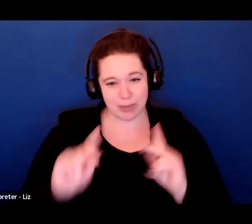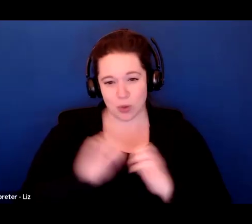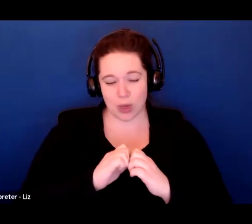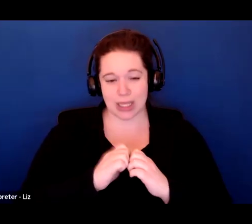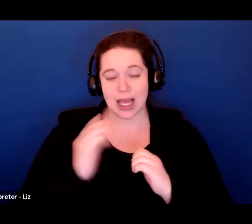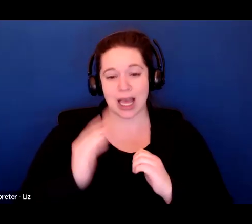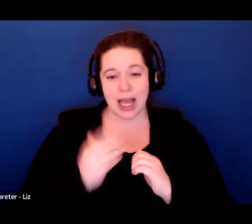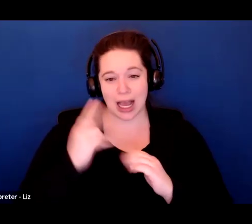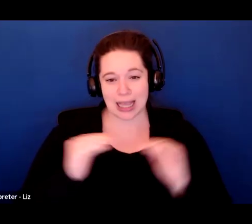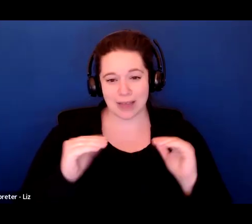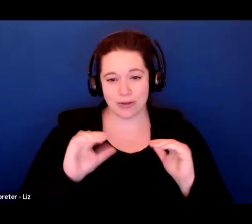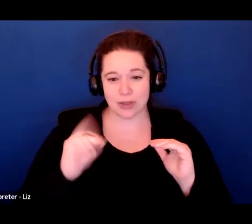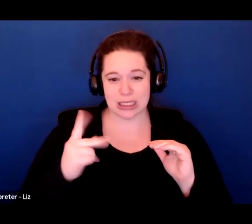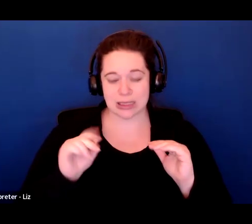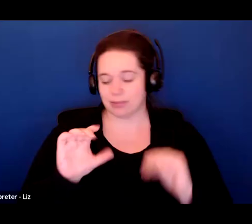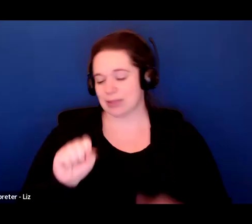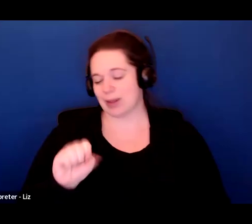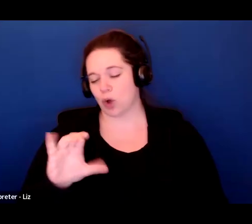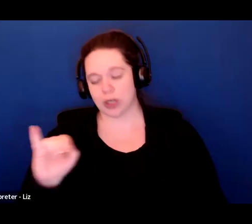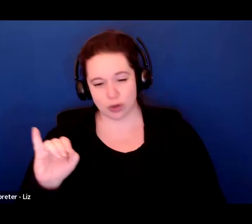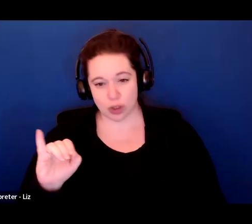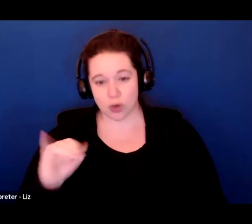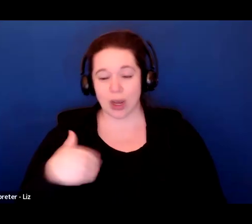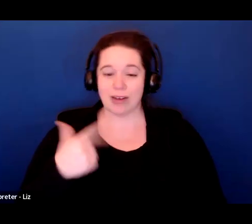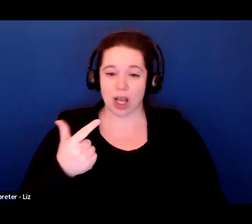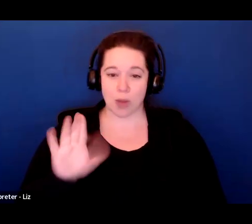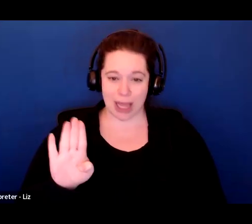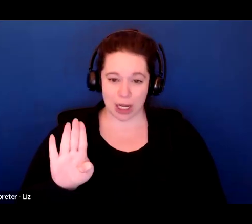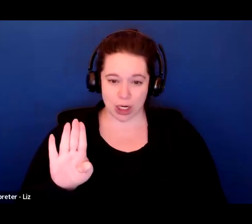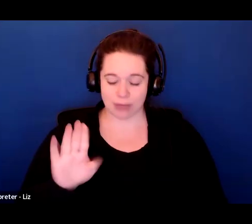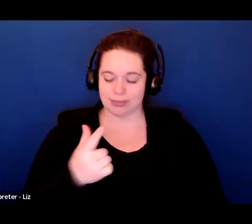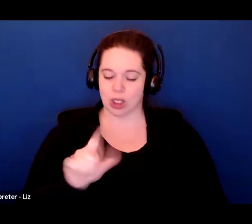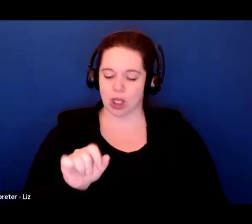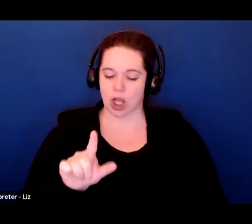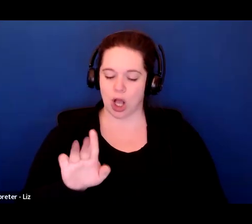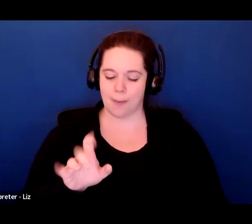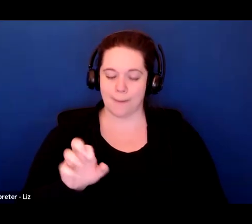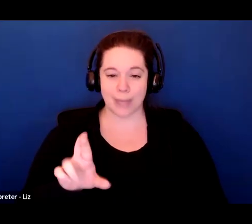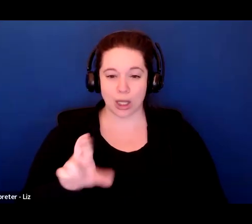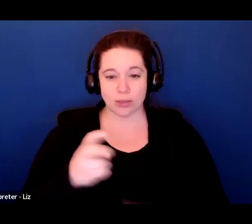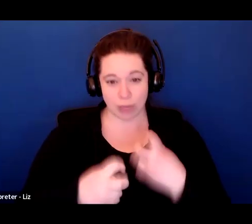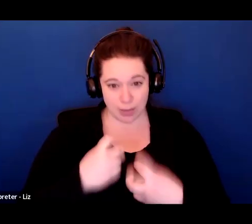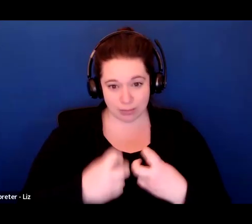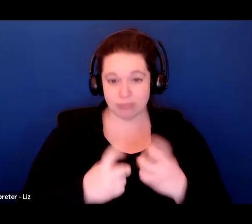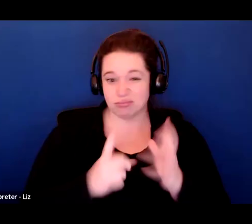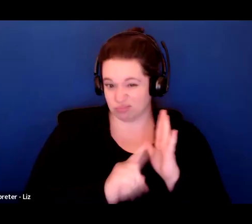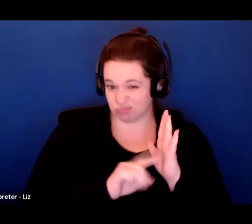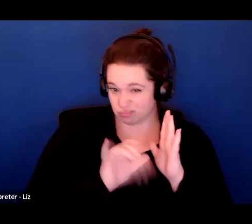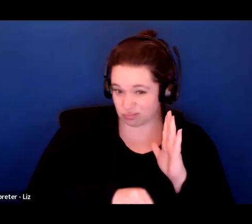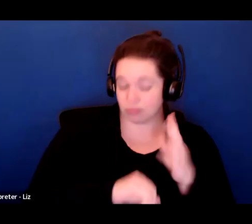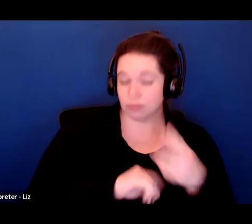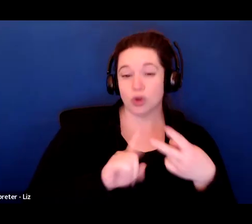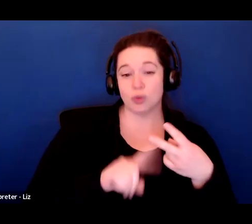level spinal cord injury to have gallbladder problems. So that might be something to check into. It could